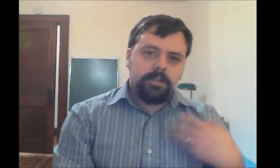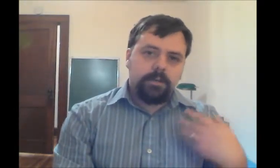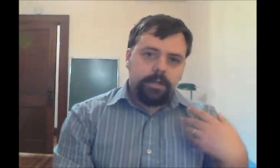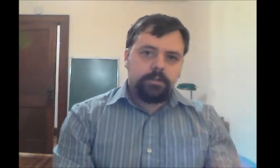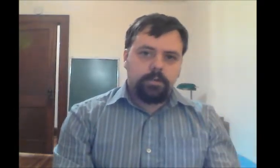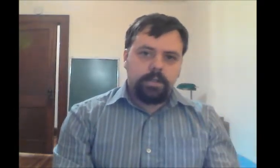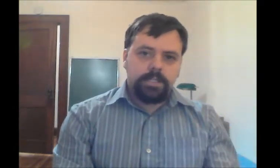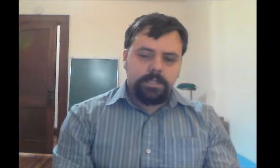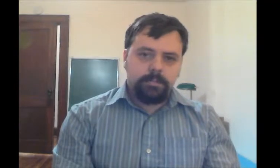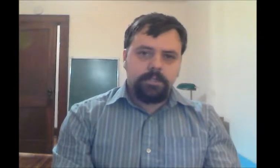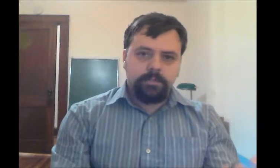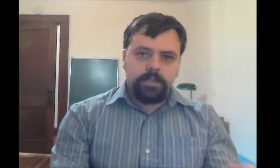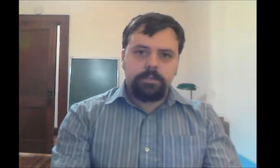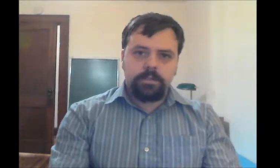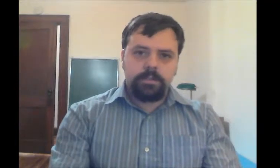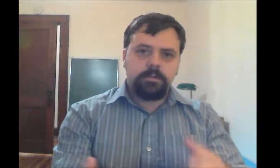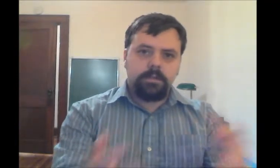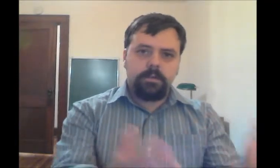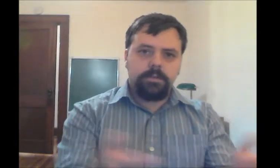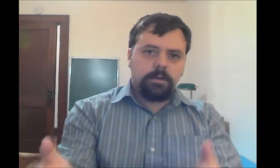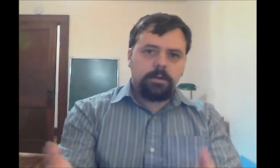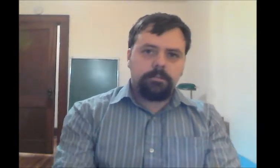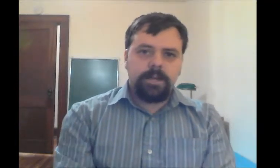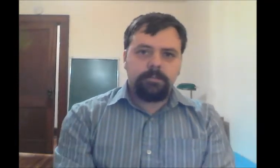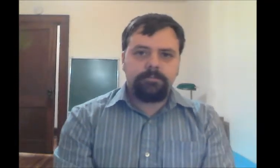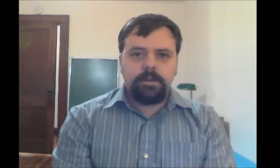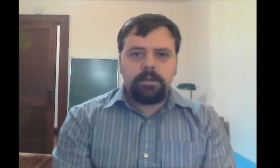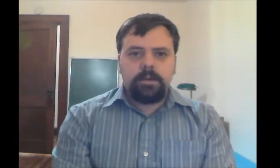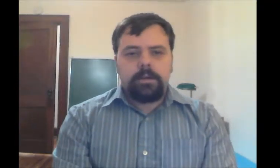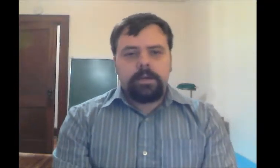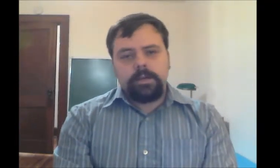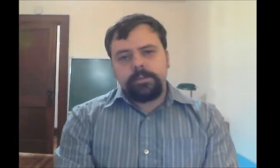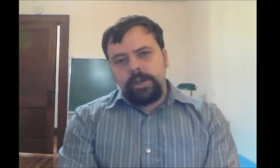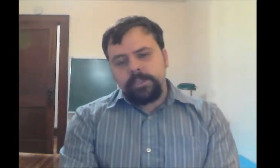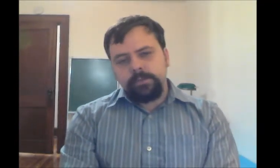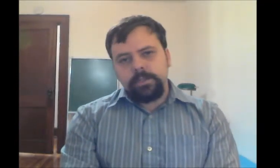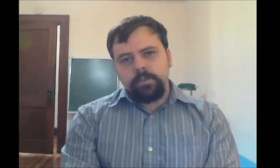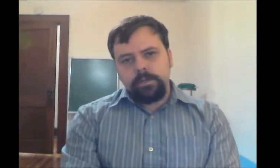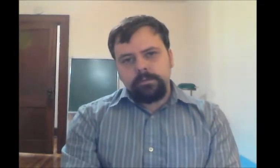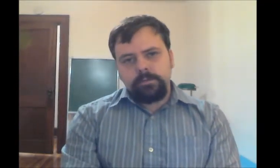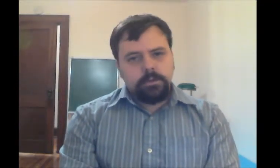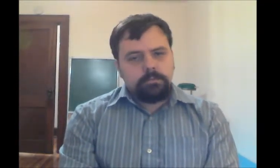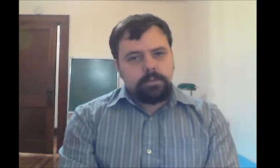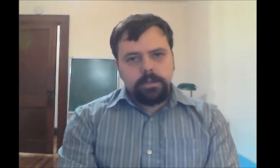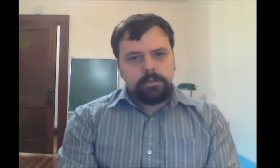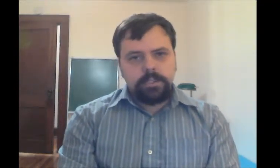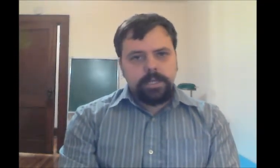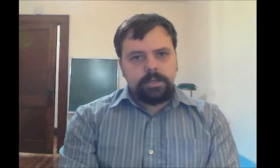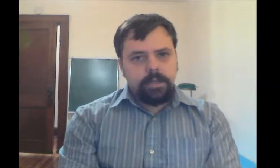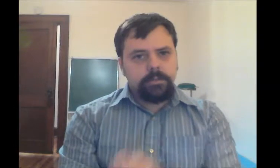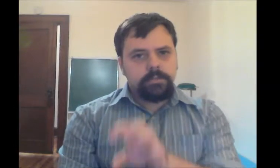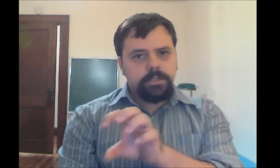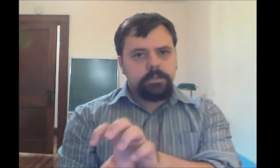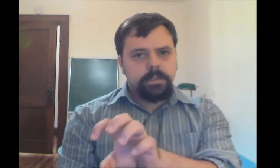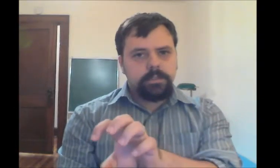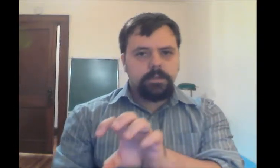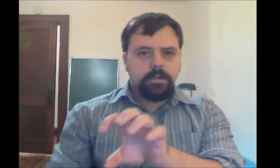we integralize the image of the units via our map. And the strategy was, well, you know, just take the image of the units,